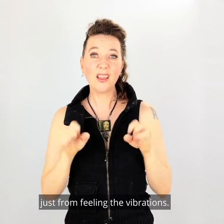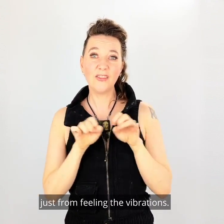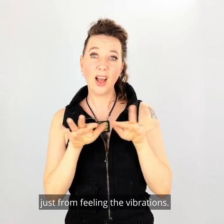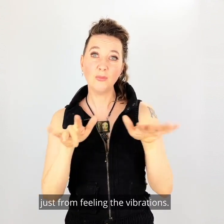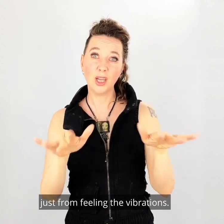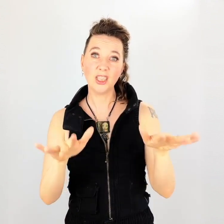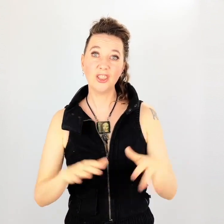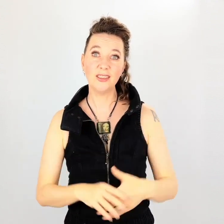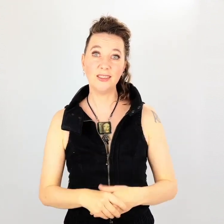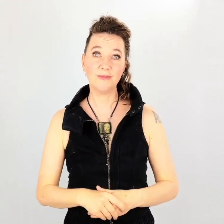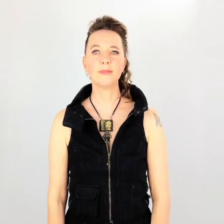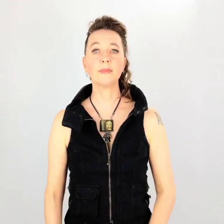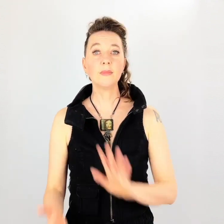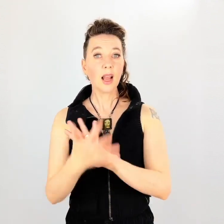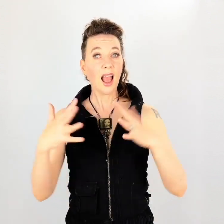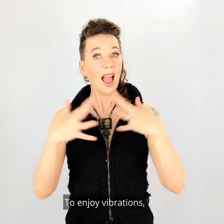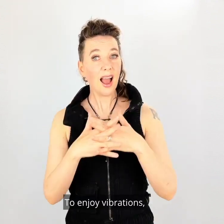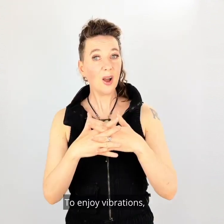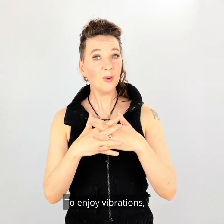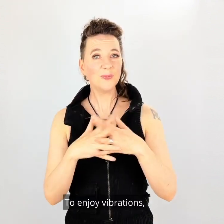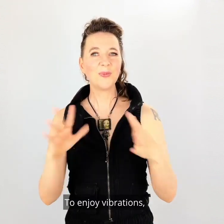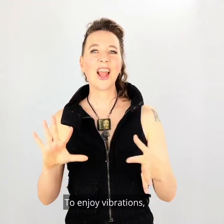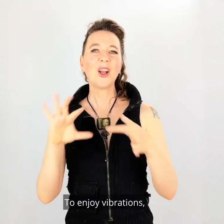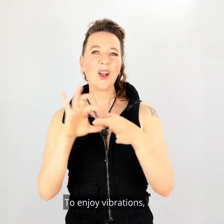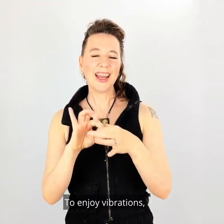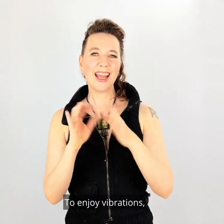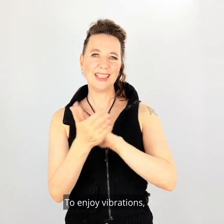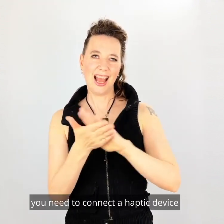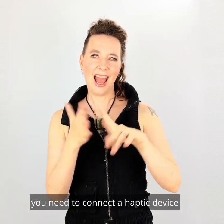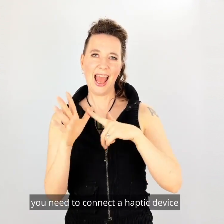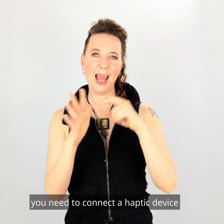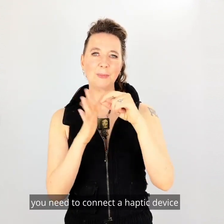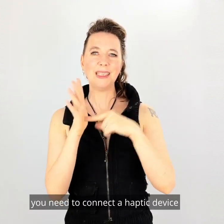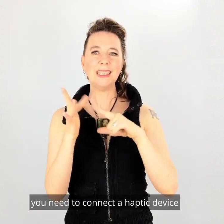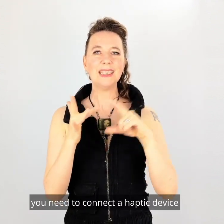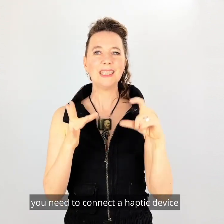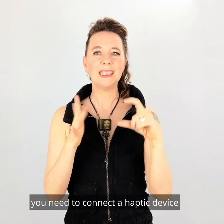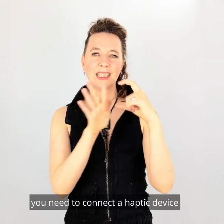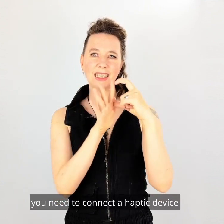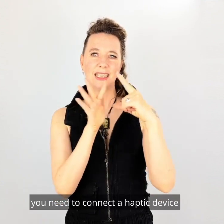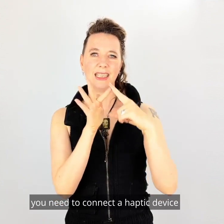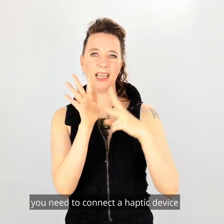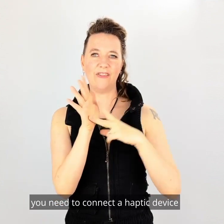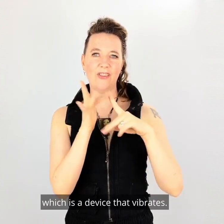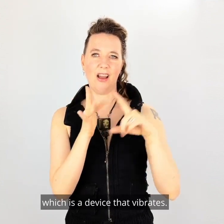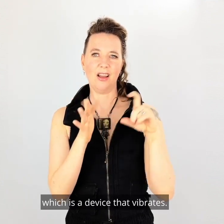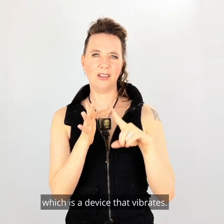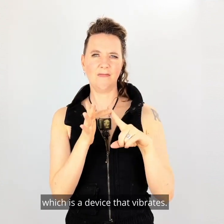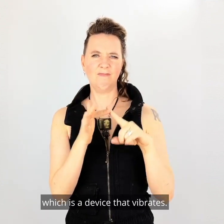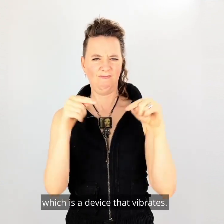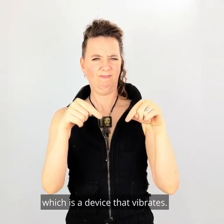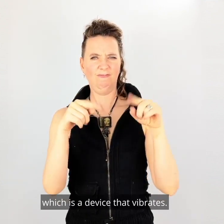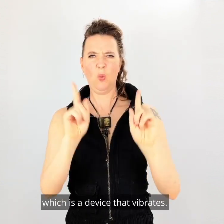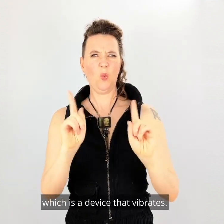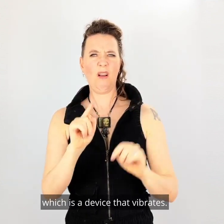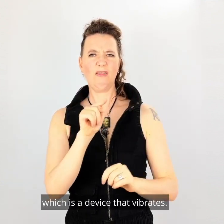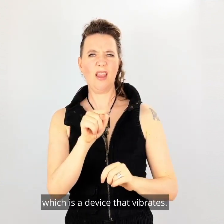vibrations. To enjoy vibrations, you need to connect a haptic device, which is a device that